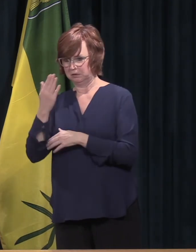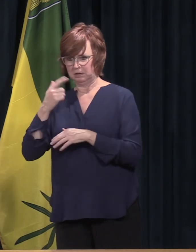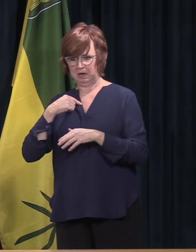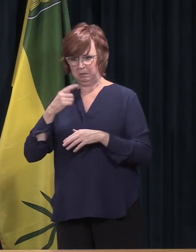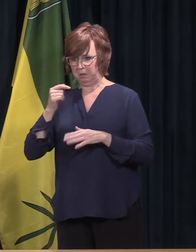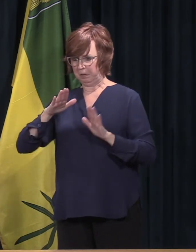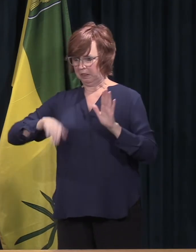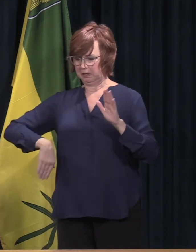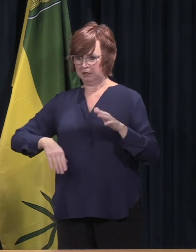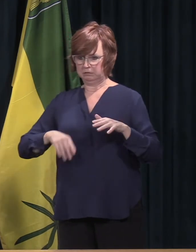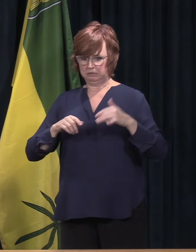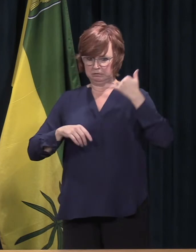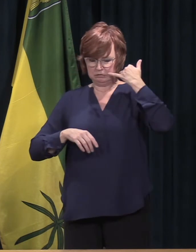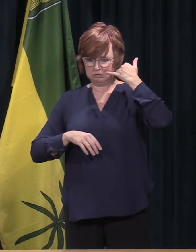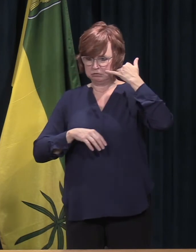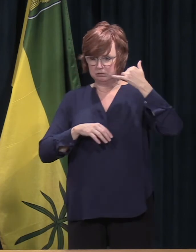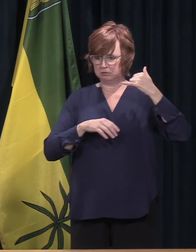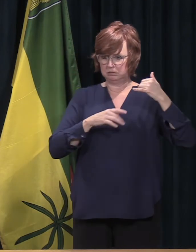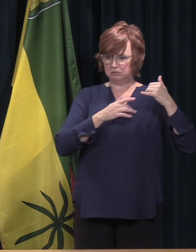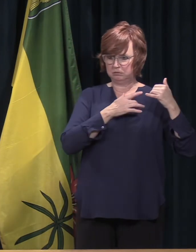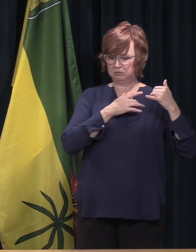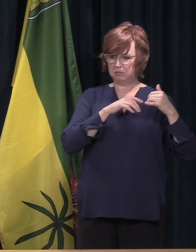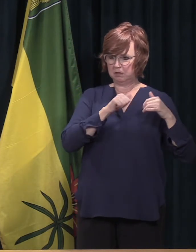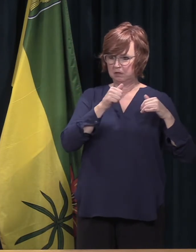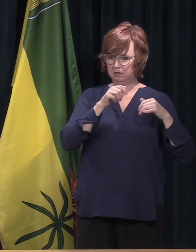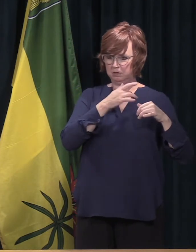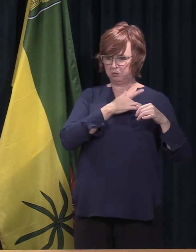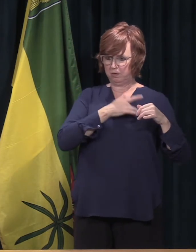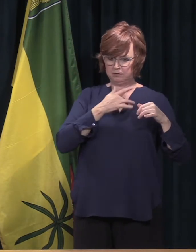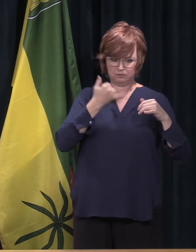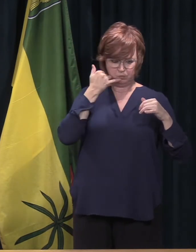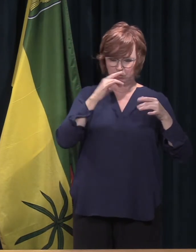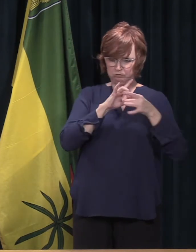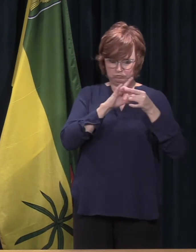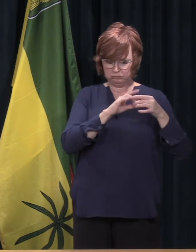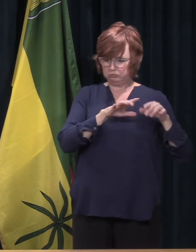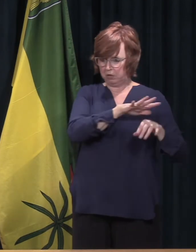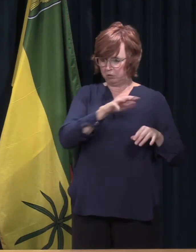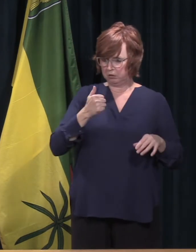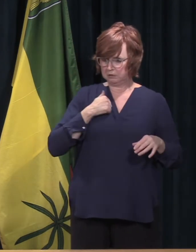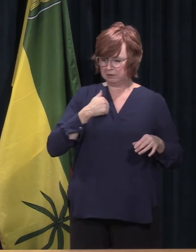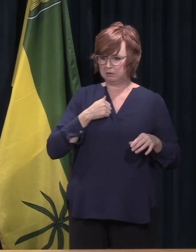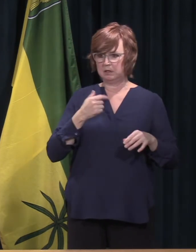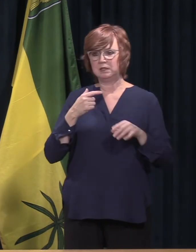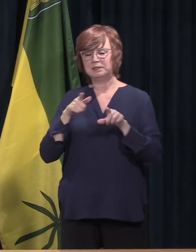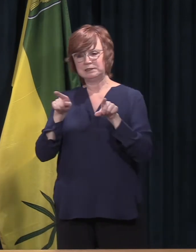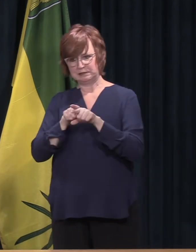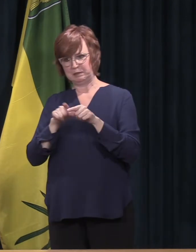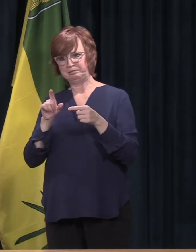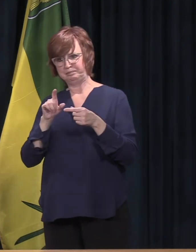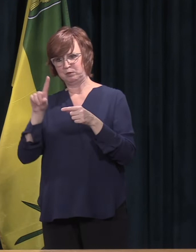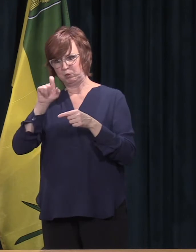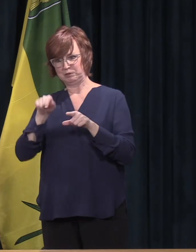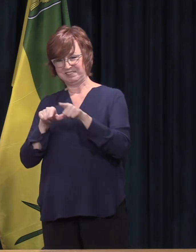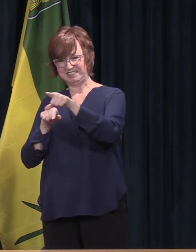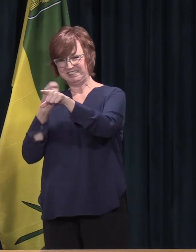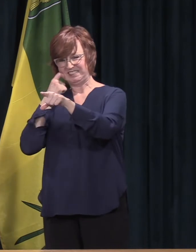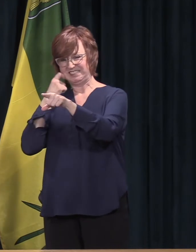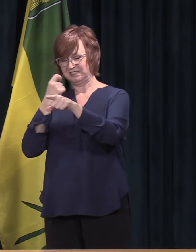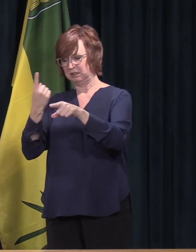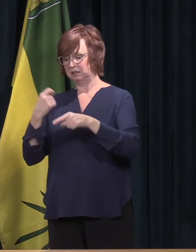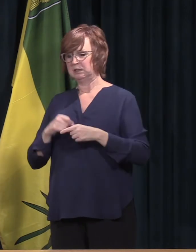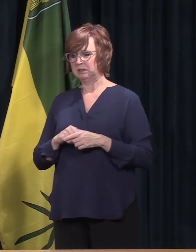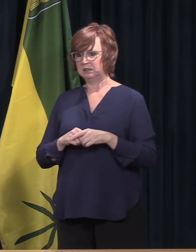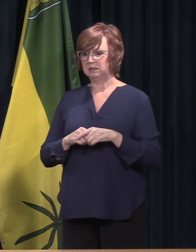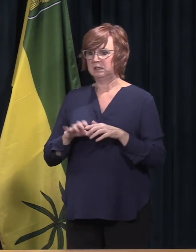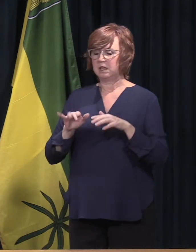on a call with with my colleagues in other provinces. This is another thing that came up, that we use self-isolation in